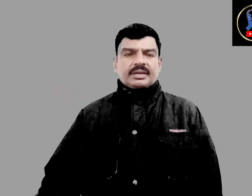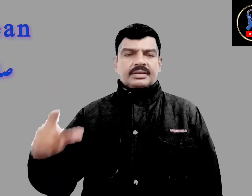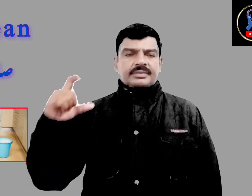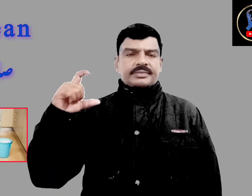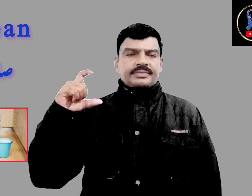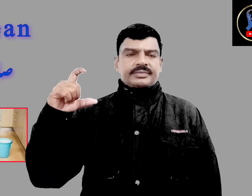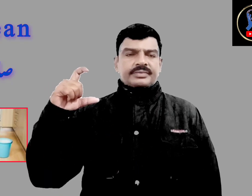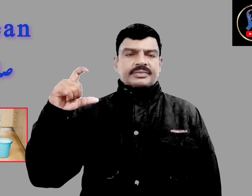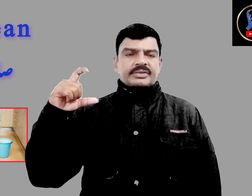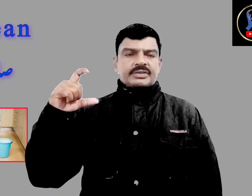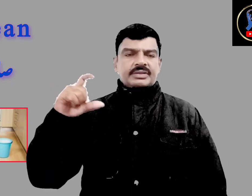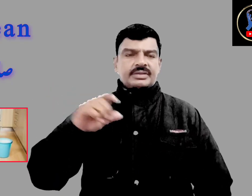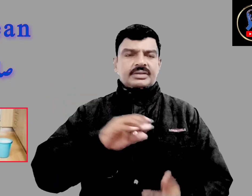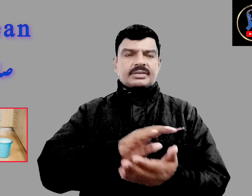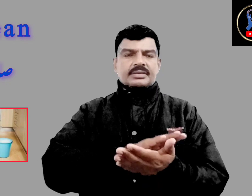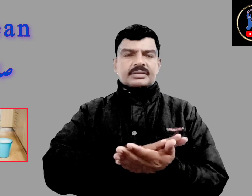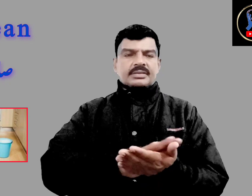clean, see,